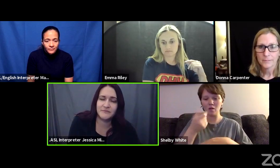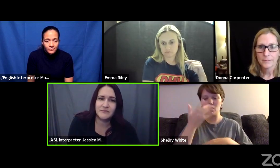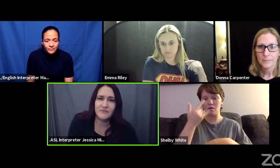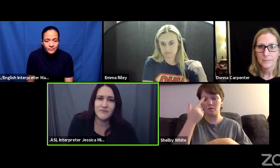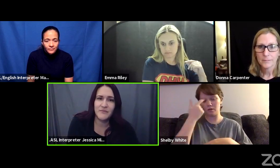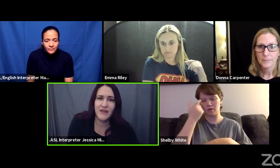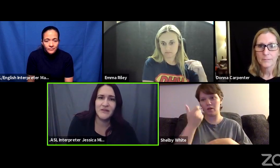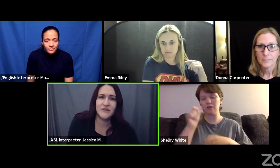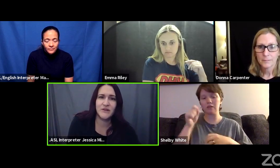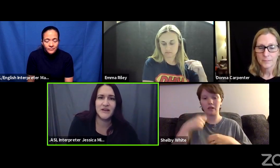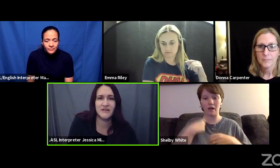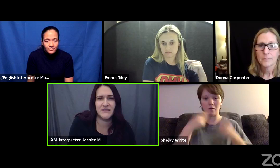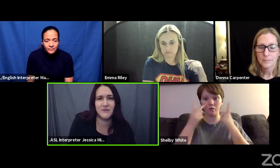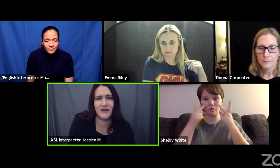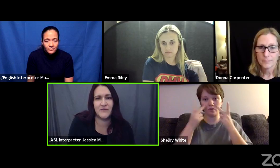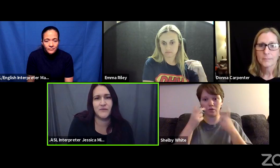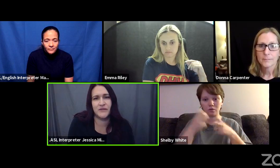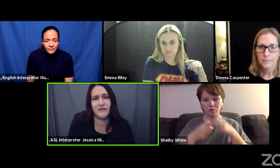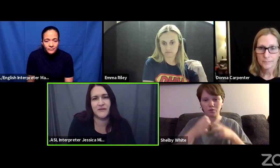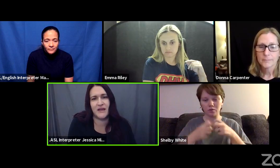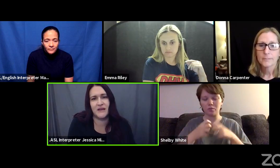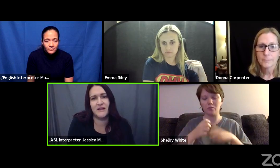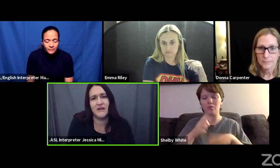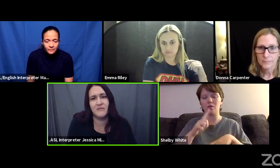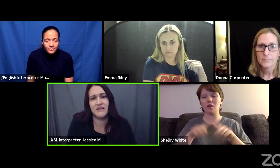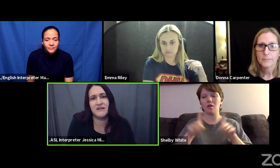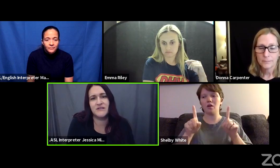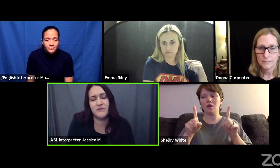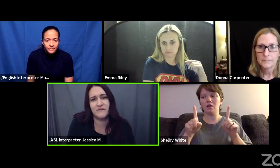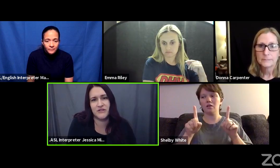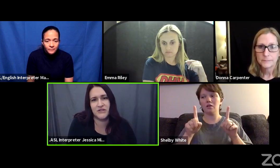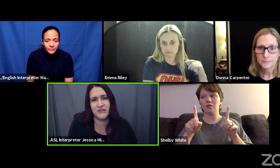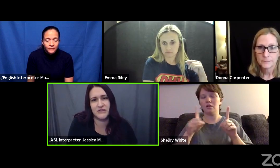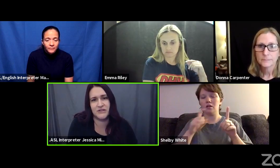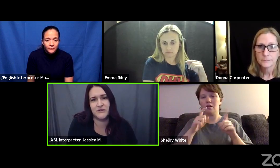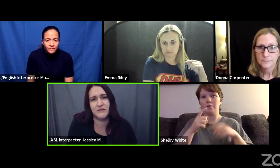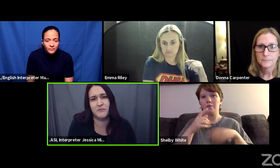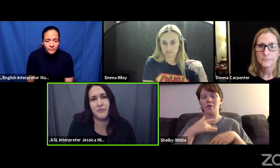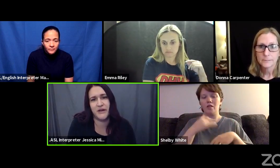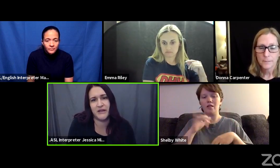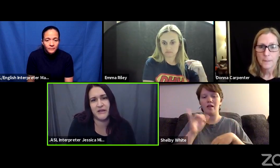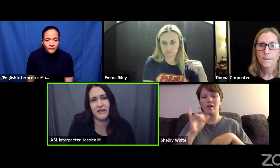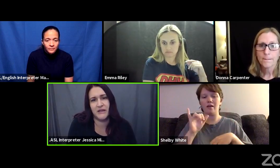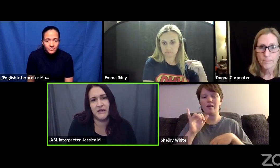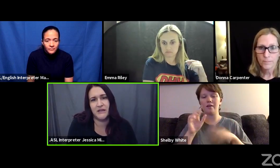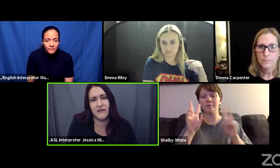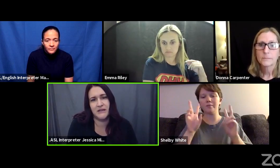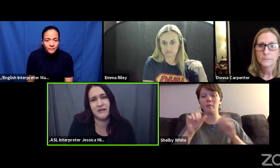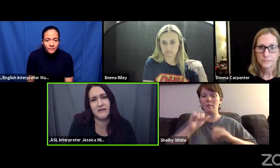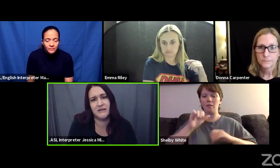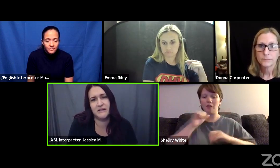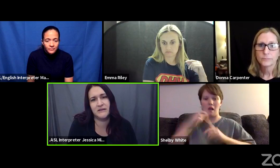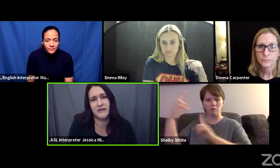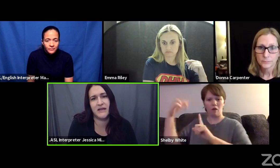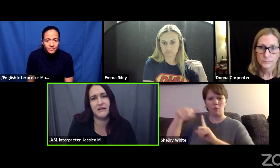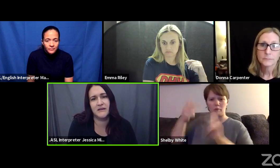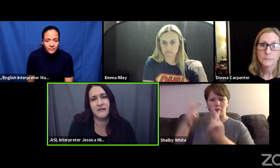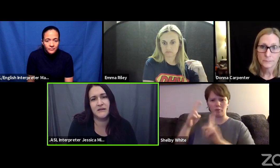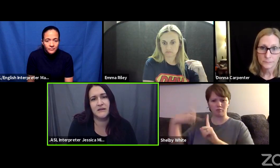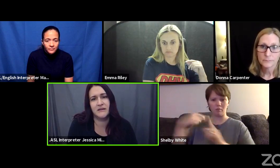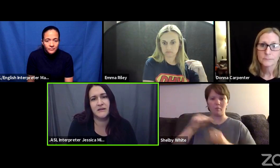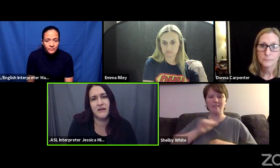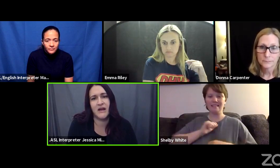struggle. I also kind of teeter back and forth on that because I do have vision issues, but